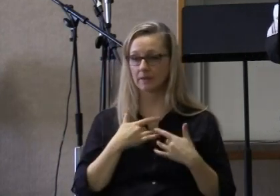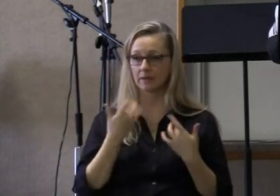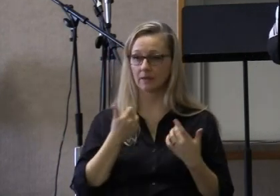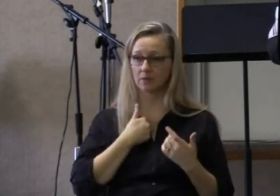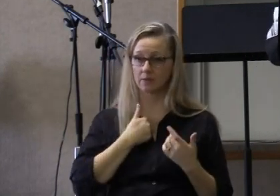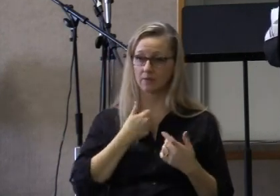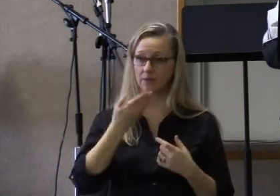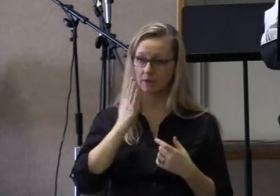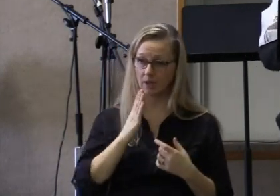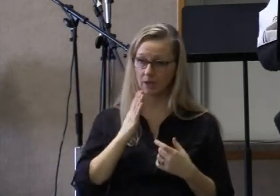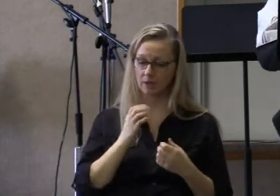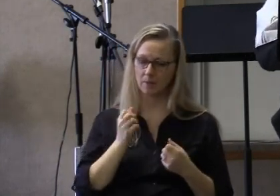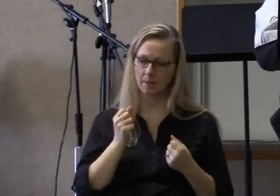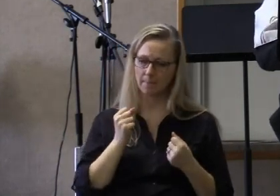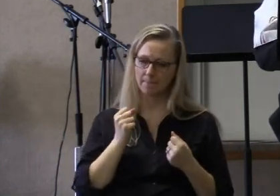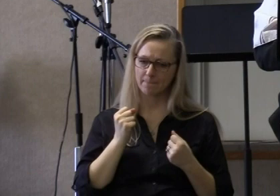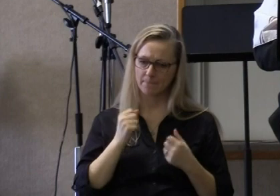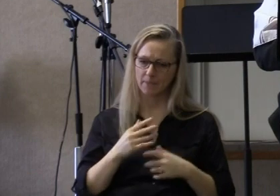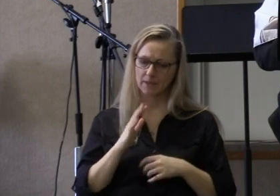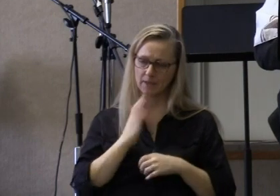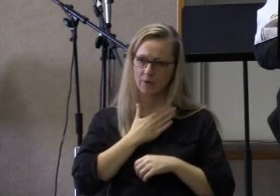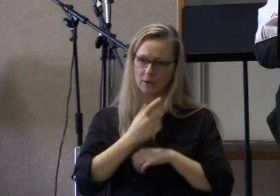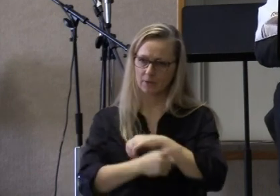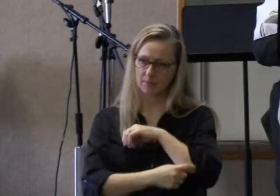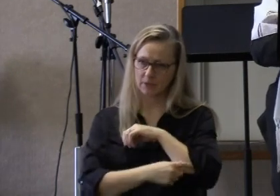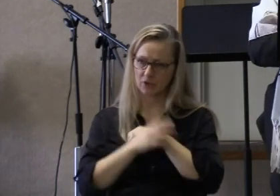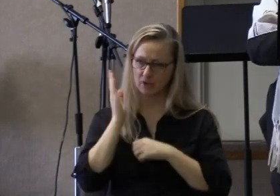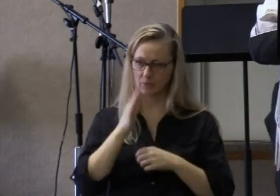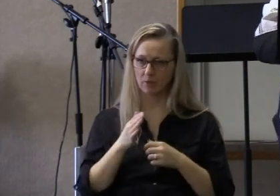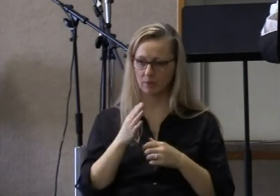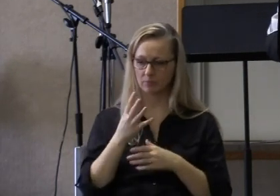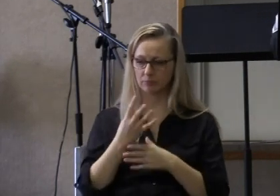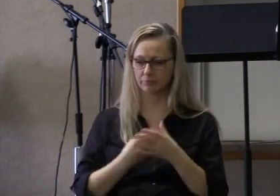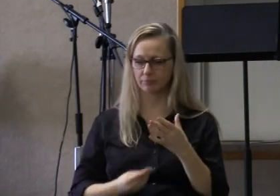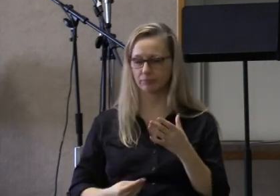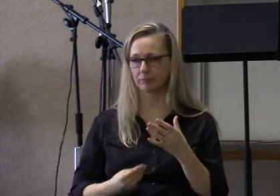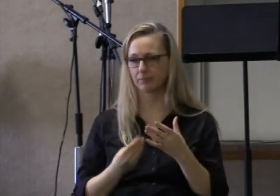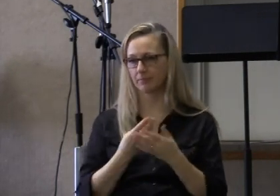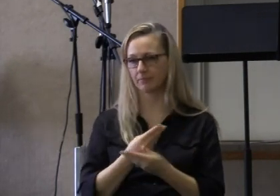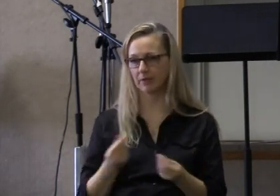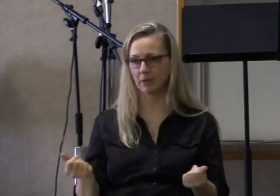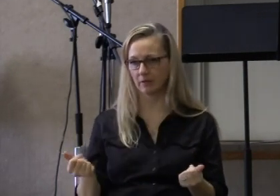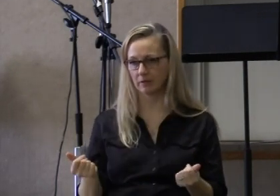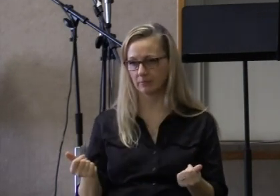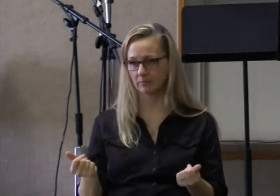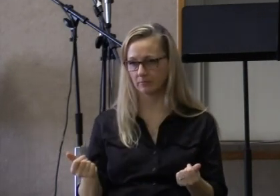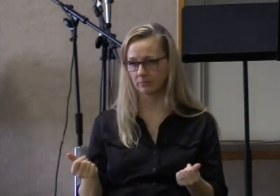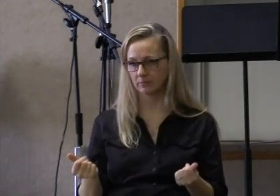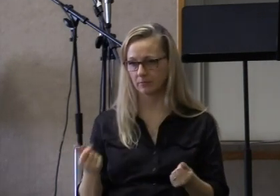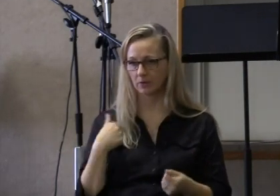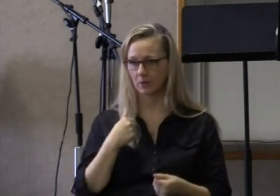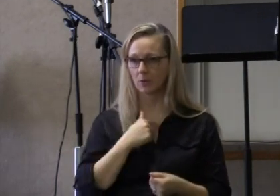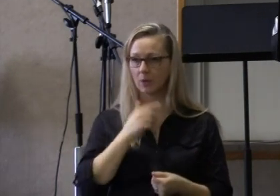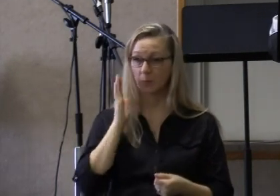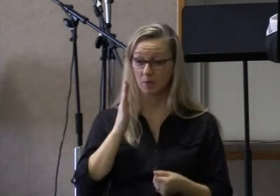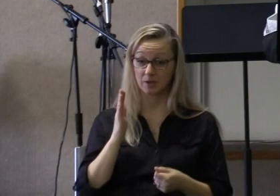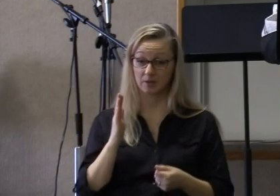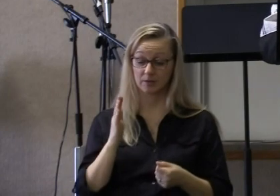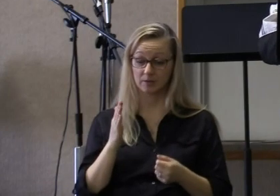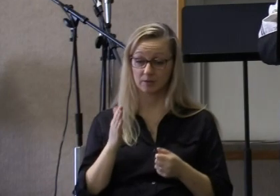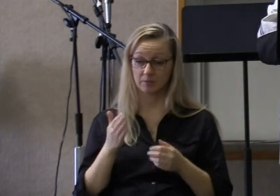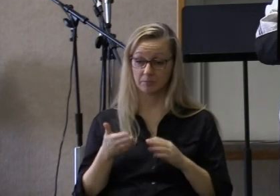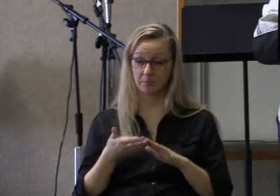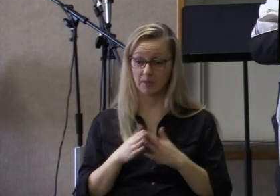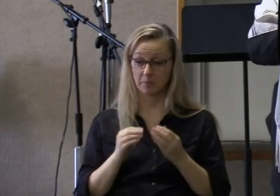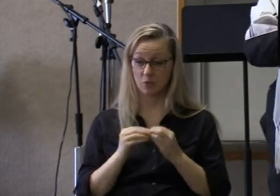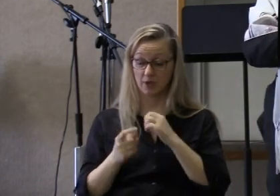that causes the mind fight will be eliminated. We will be tempted to do what God wants us to